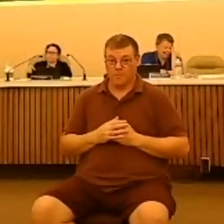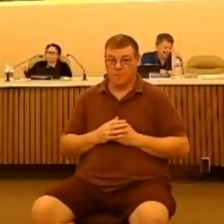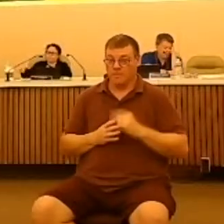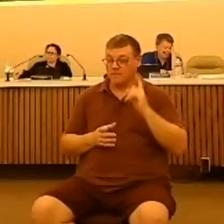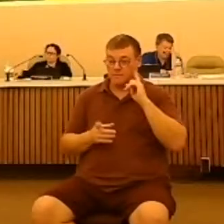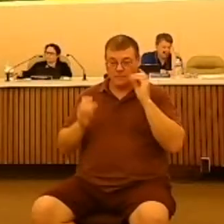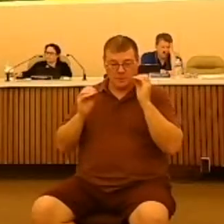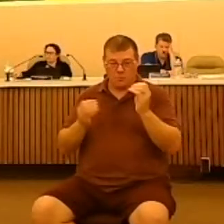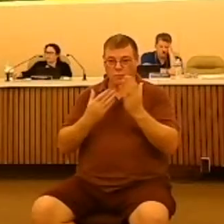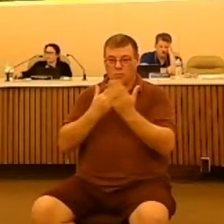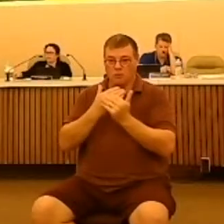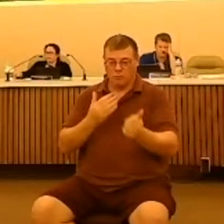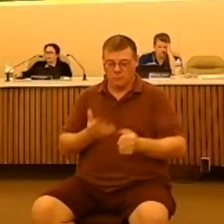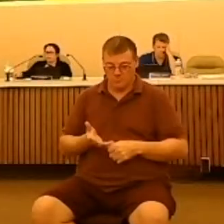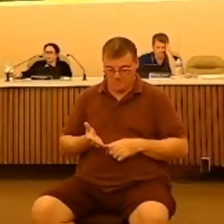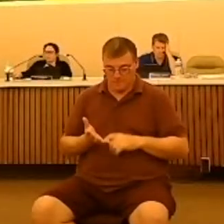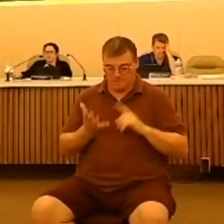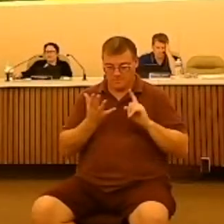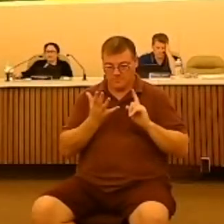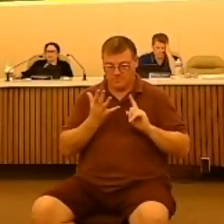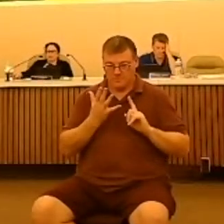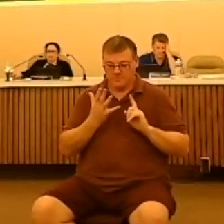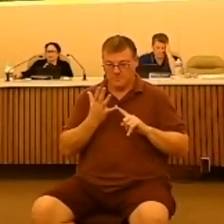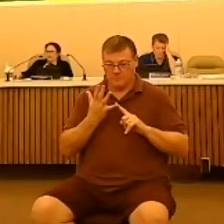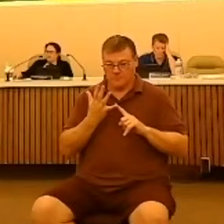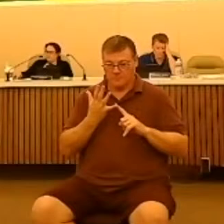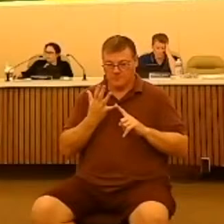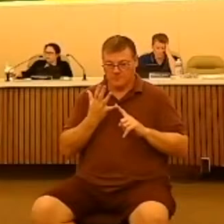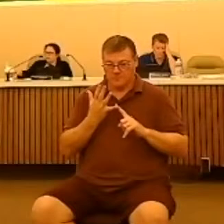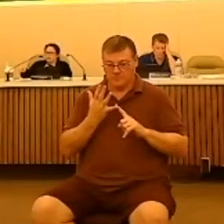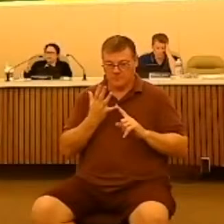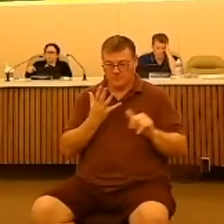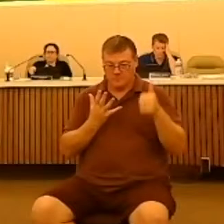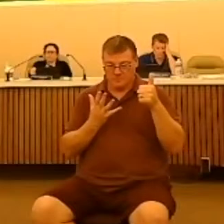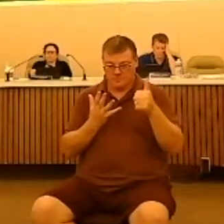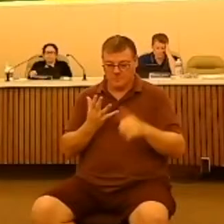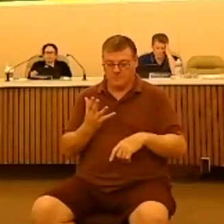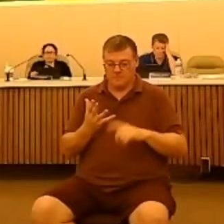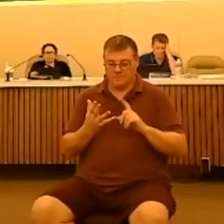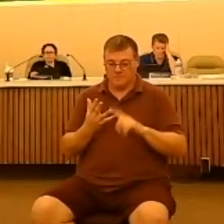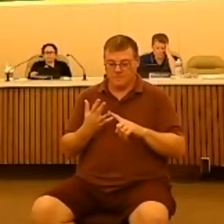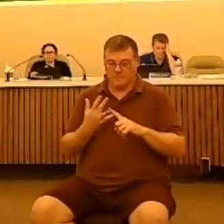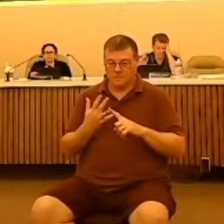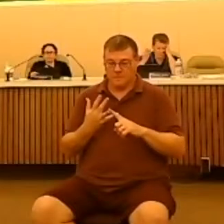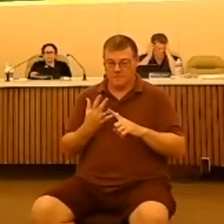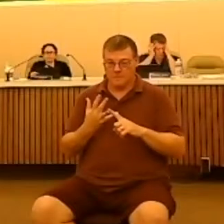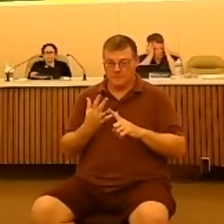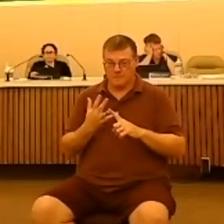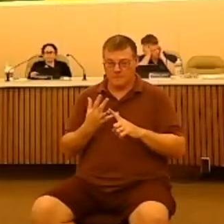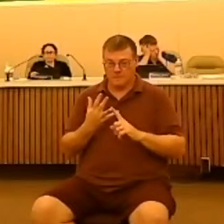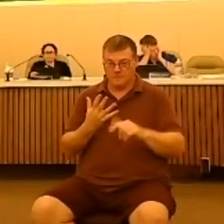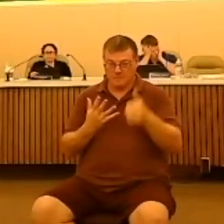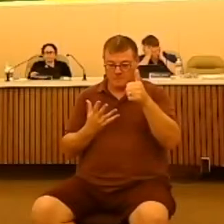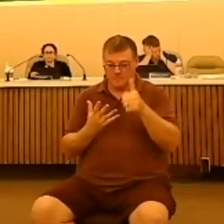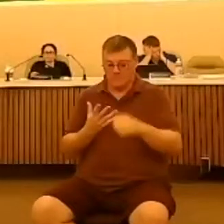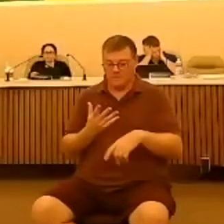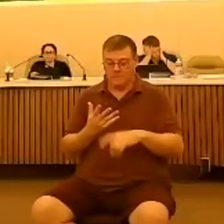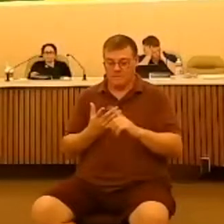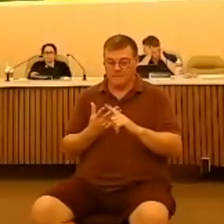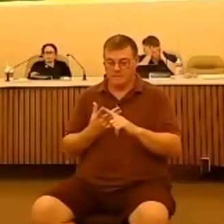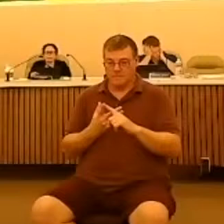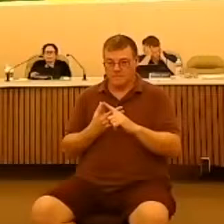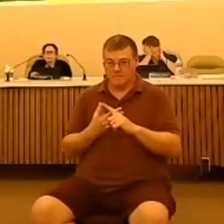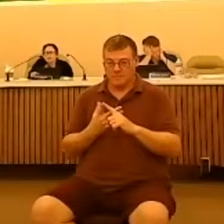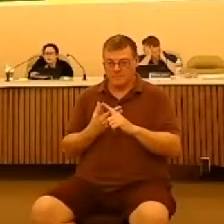Hearing none, please call the roll. Councilmember Barley, Aye. Councilmember Stafford, Aye.